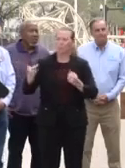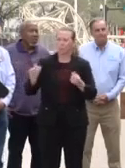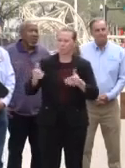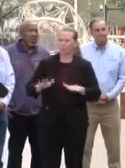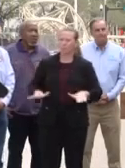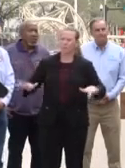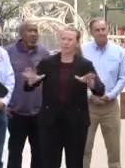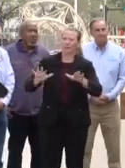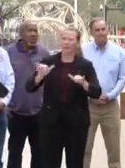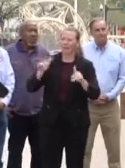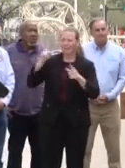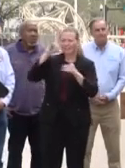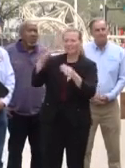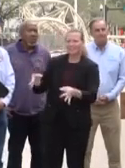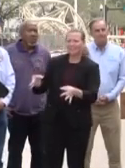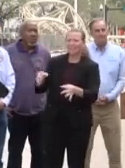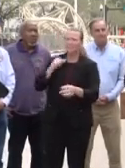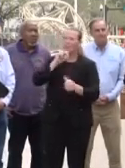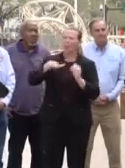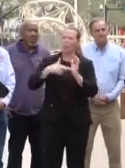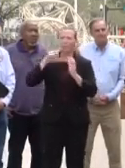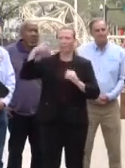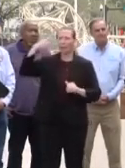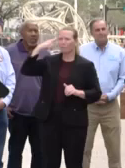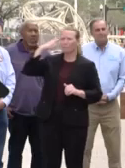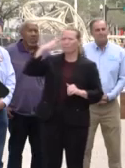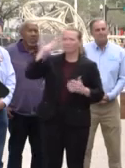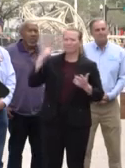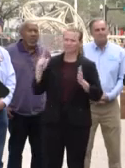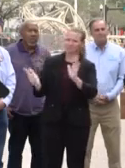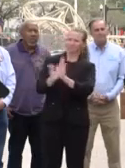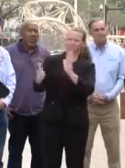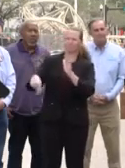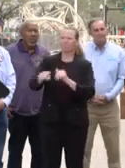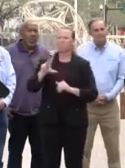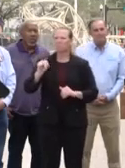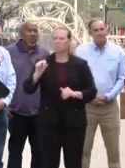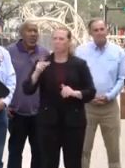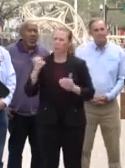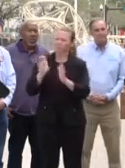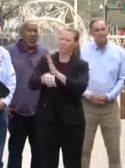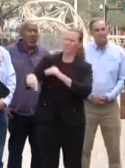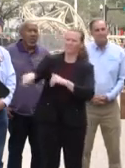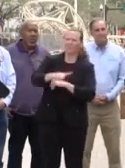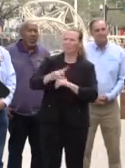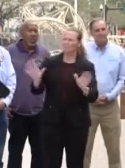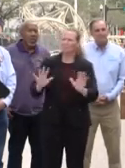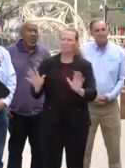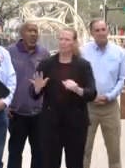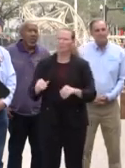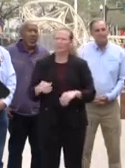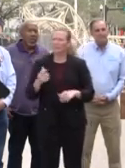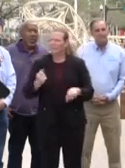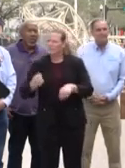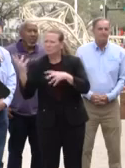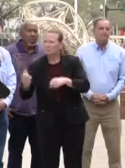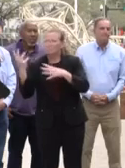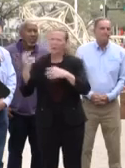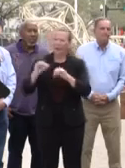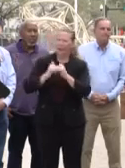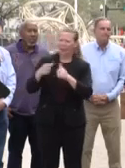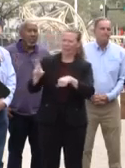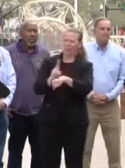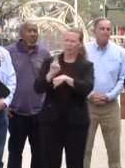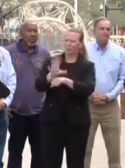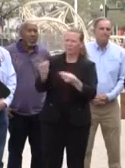It is not the role of government to forbid them or to force them to dispose or utilize their property in a way that they do